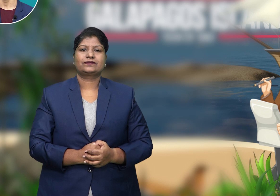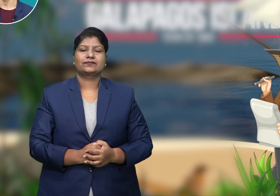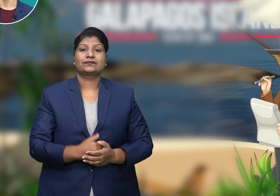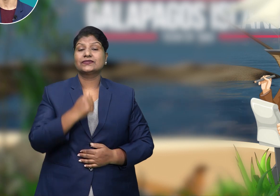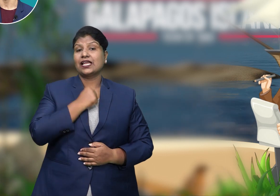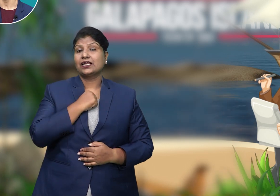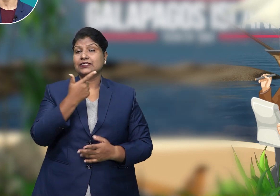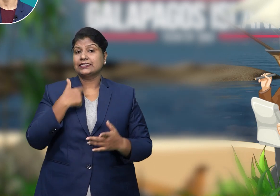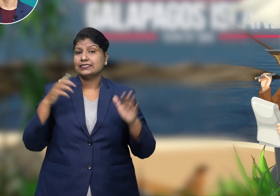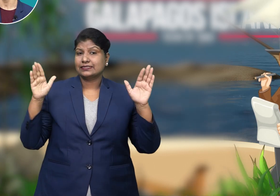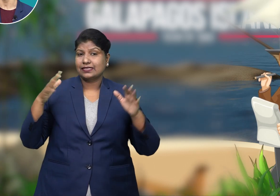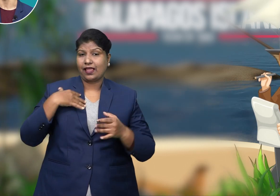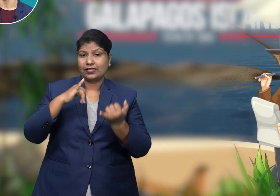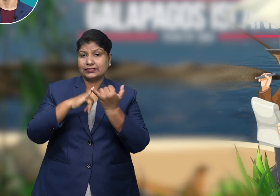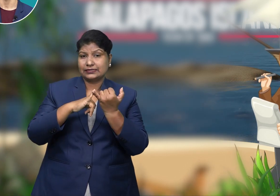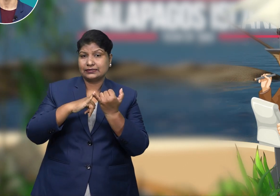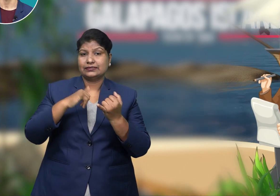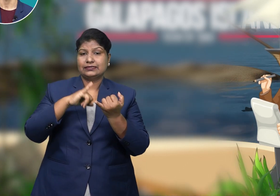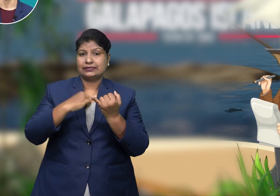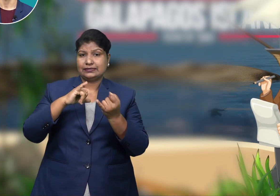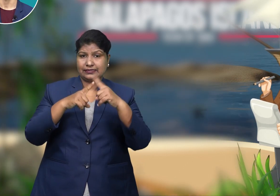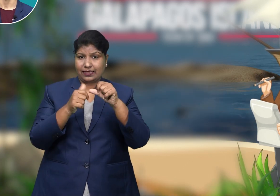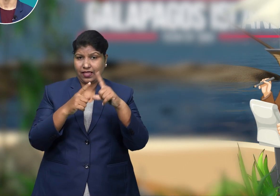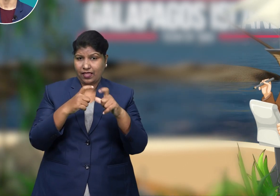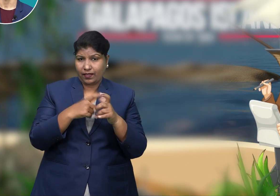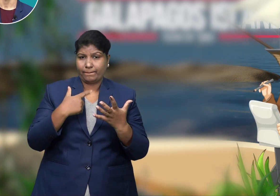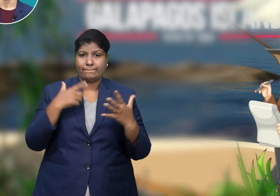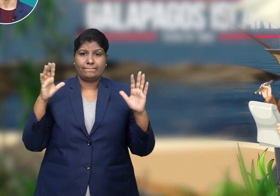Our state bird is also a finch.